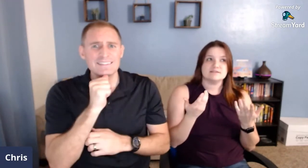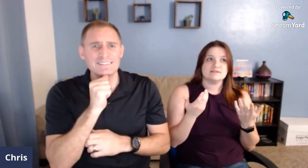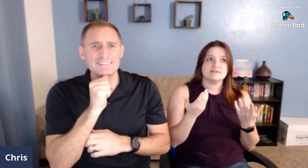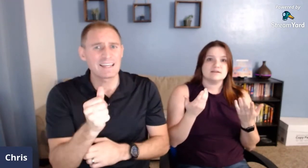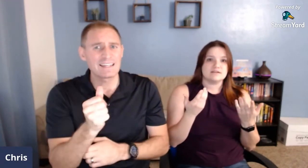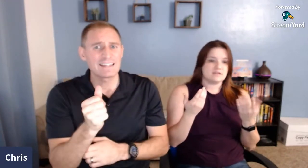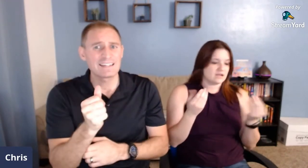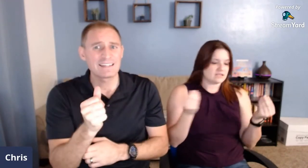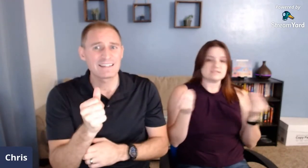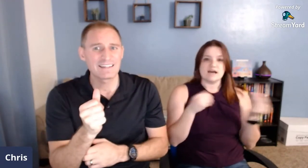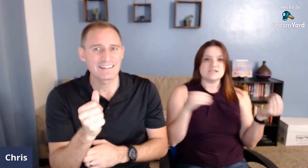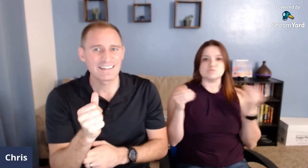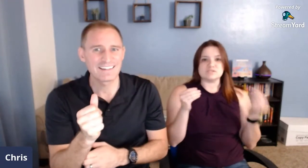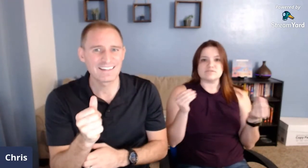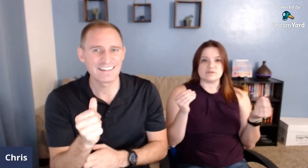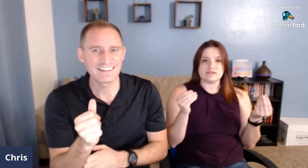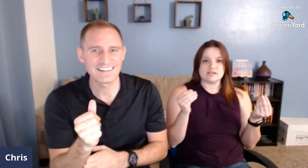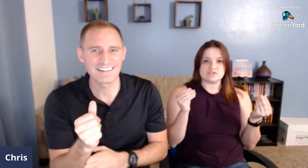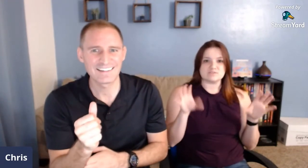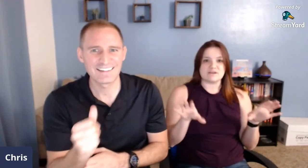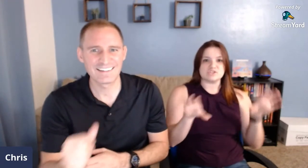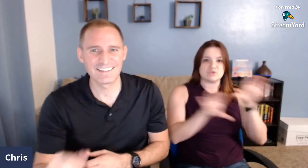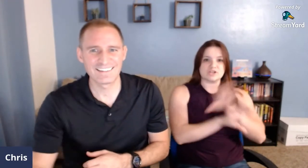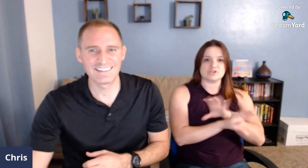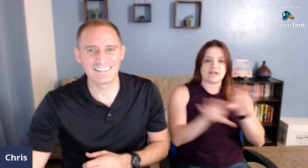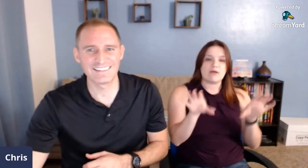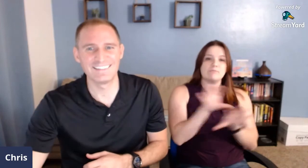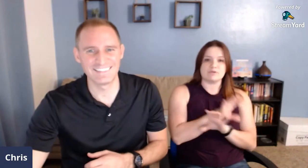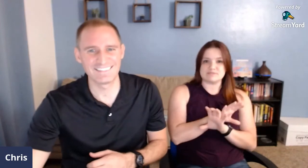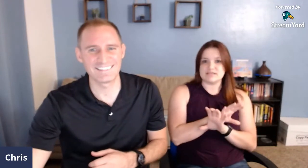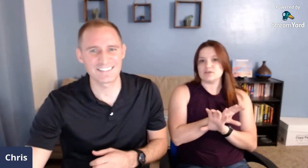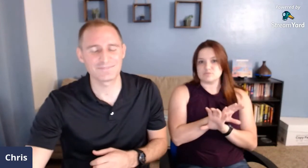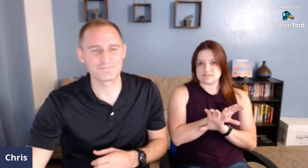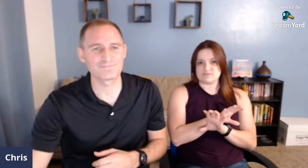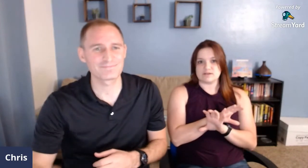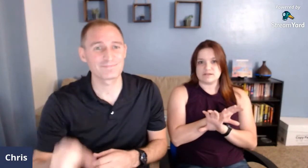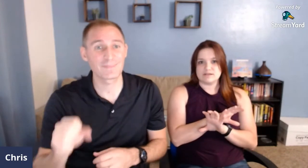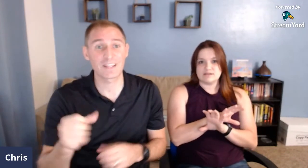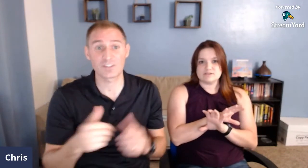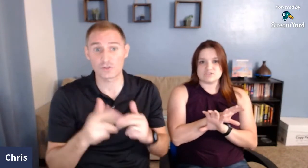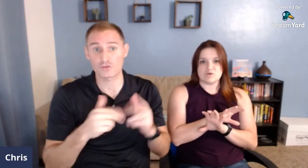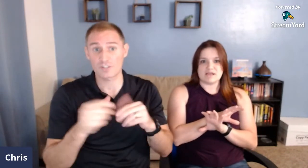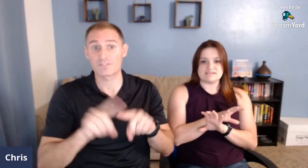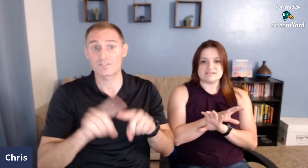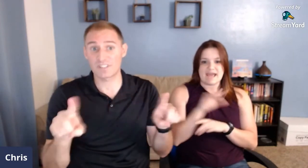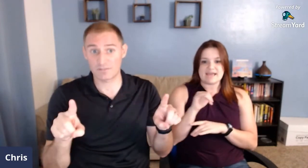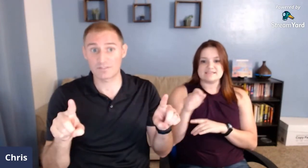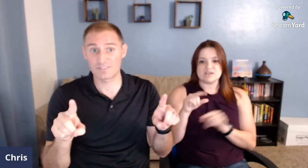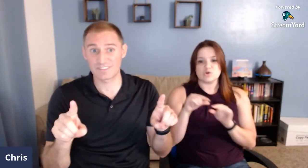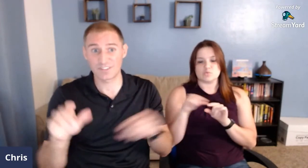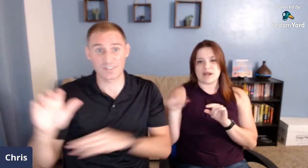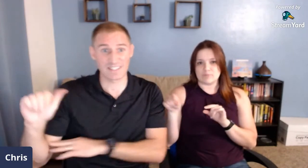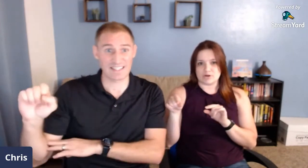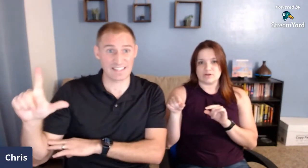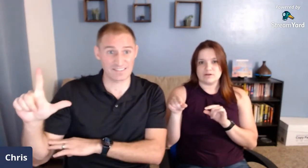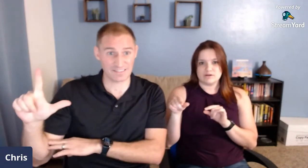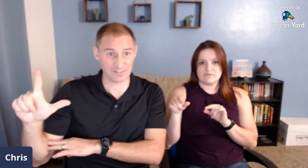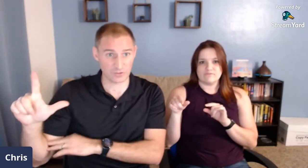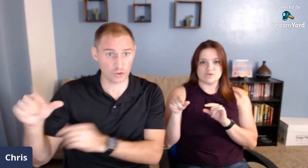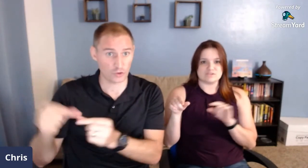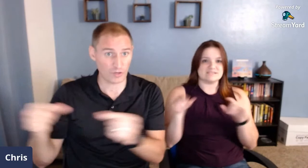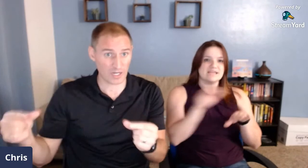not, none of the signs were different. Just my structure and how I put them together was different. So it's the ASL